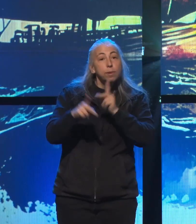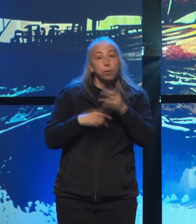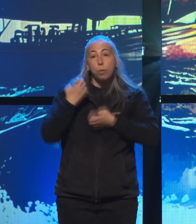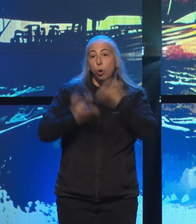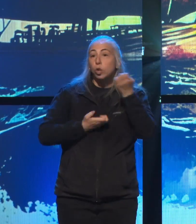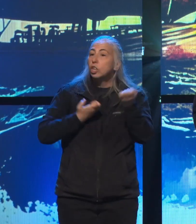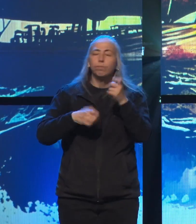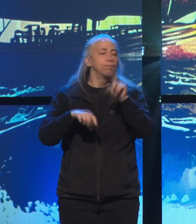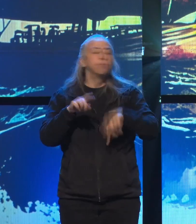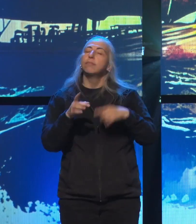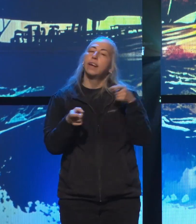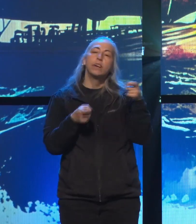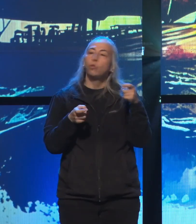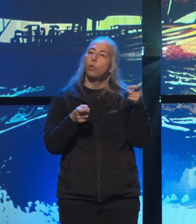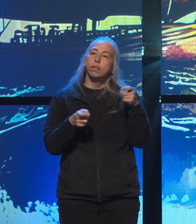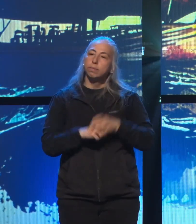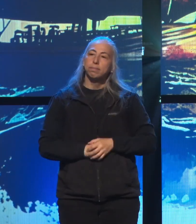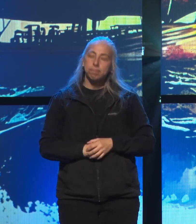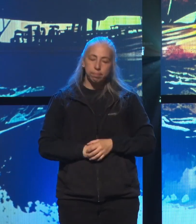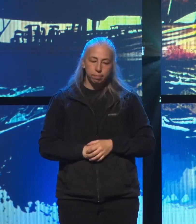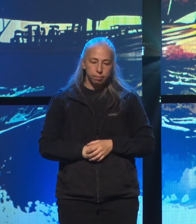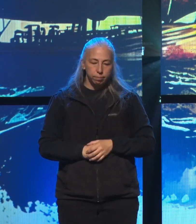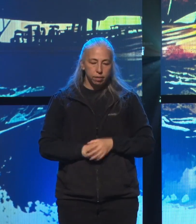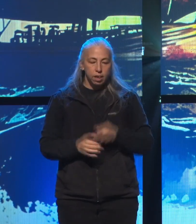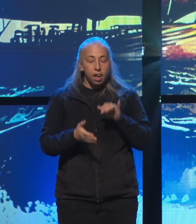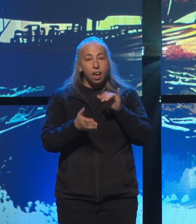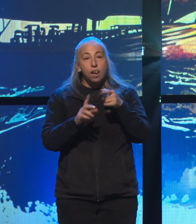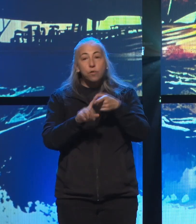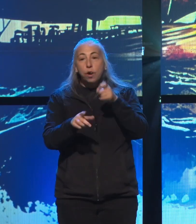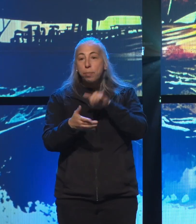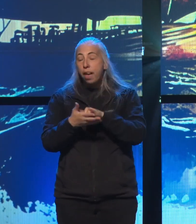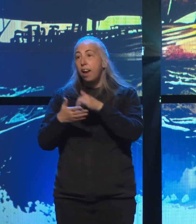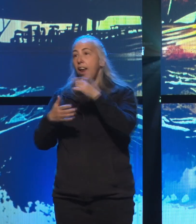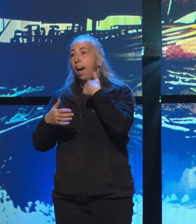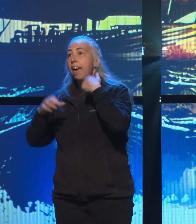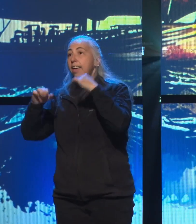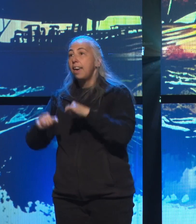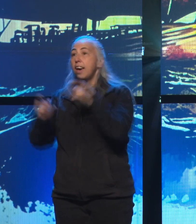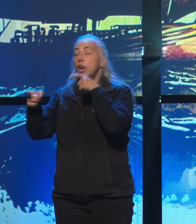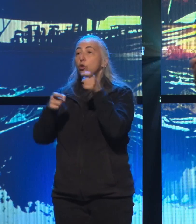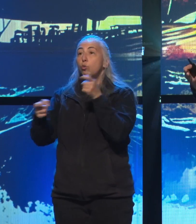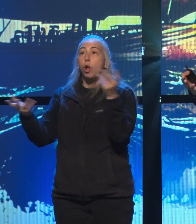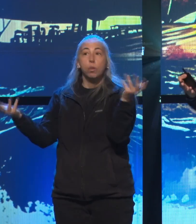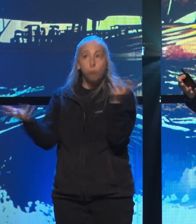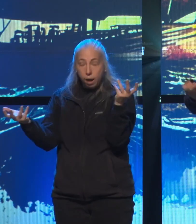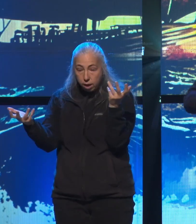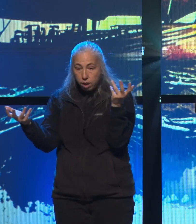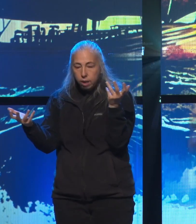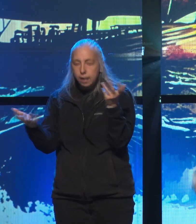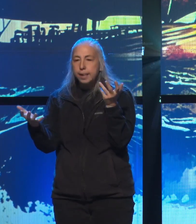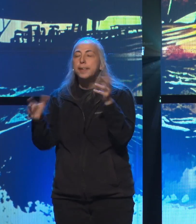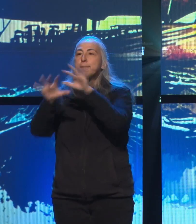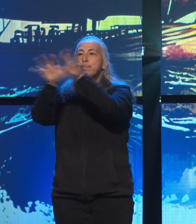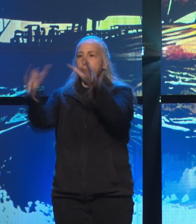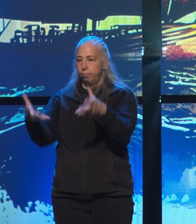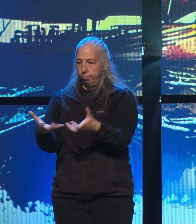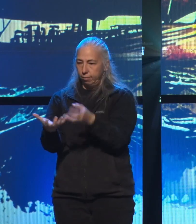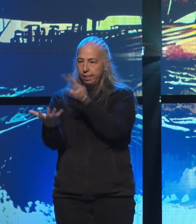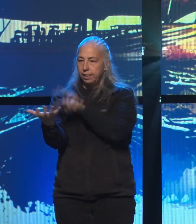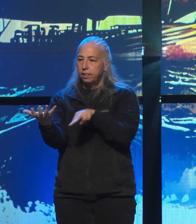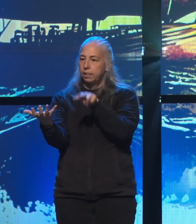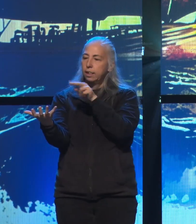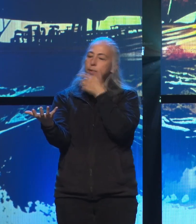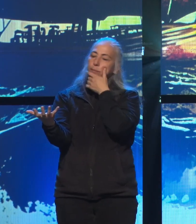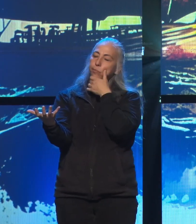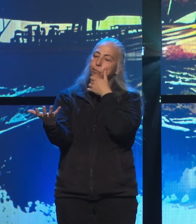emotions. And so based on the answer to that question, what can I control? You look at this situation, you go, okay,